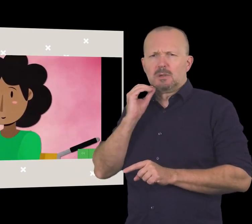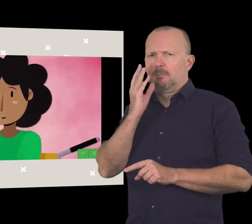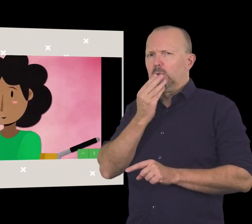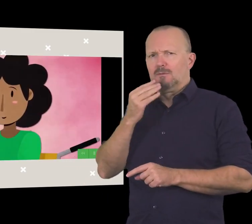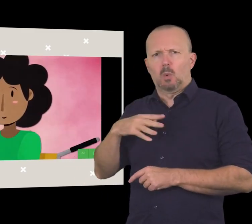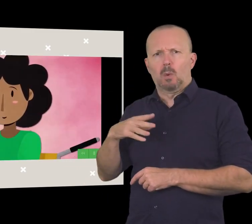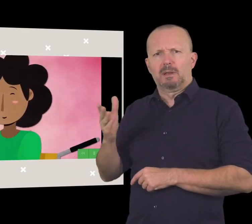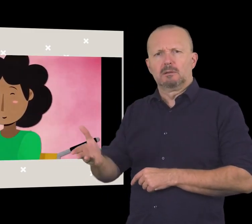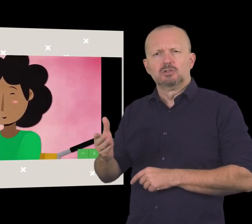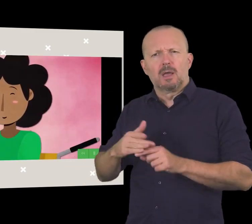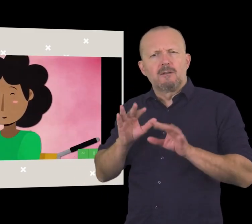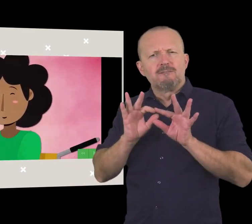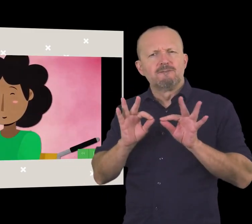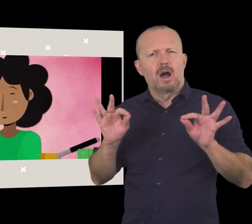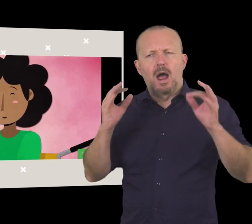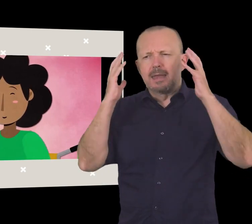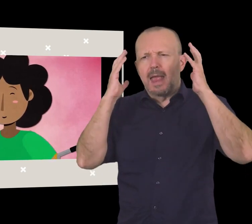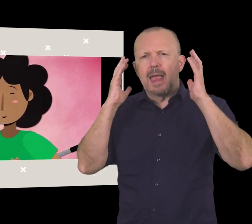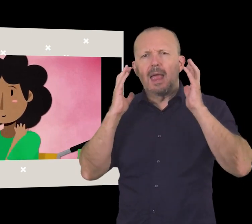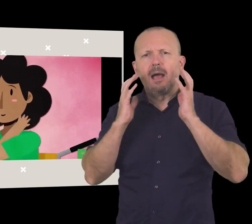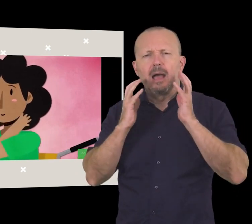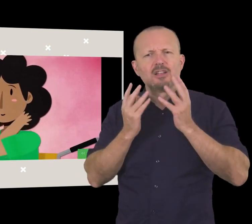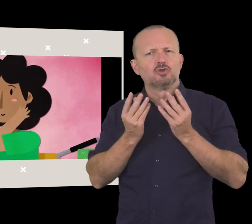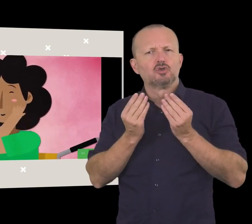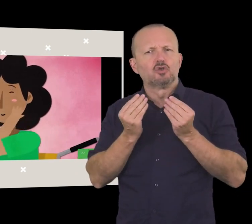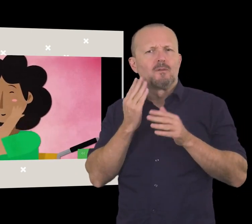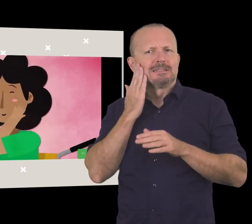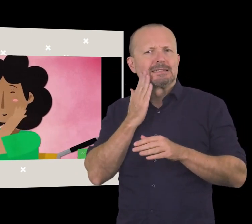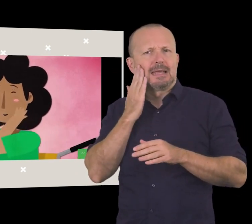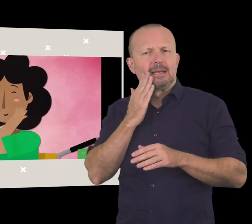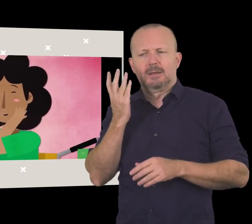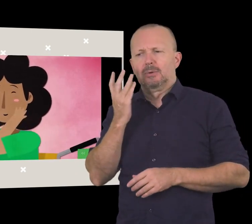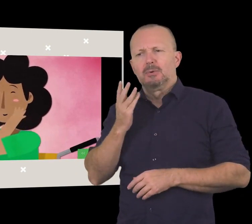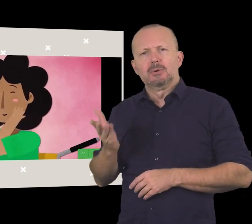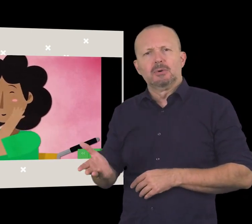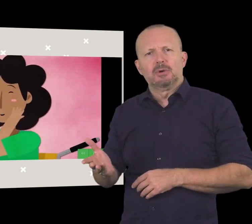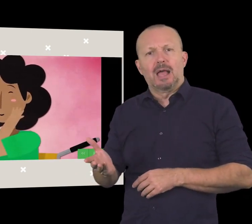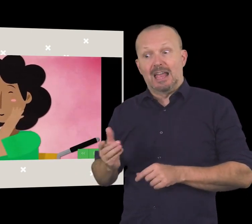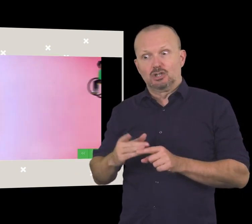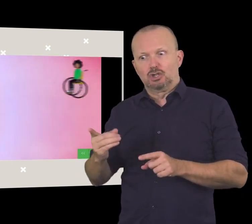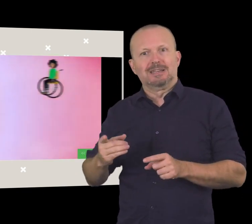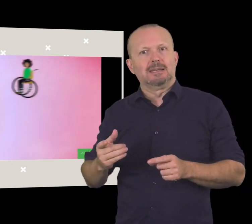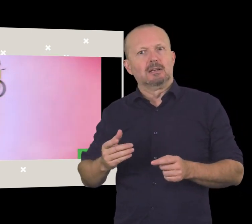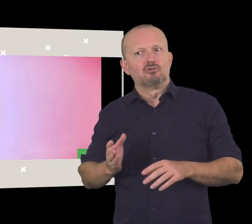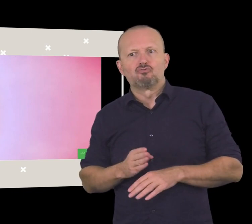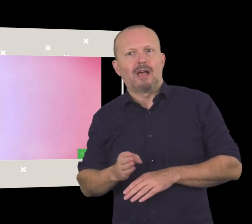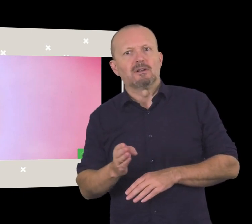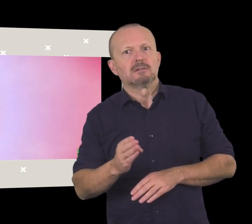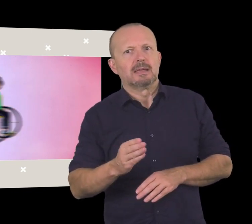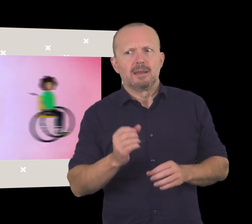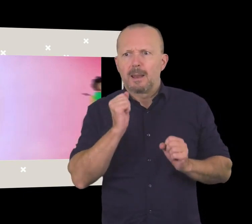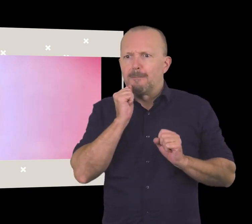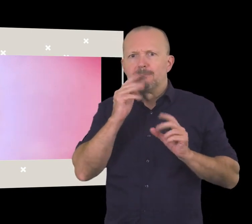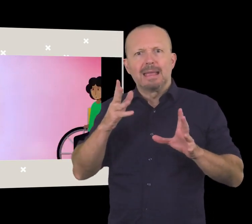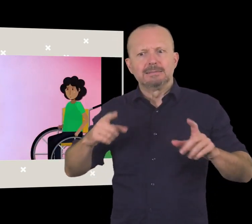a beautiful lady. She had fine hair and soft, soft skin. And she travelled in a